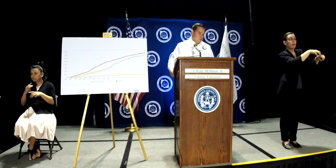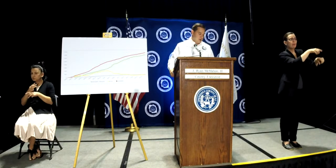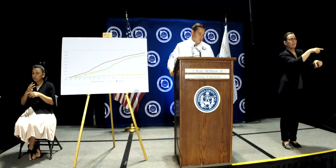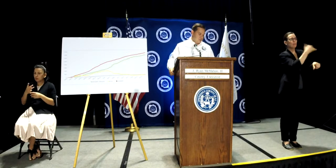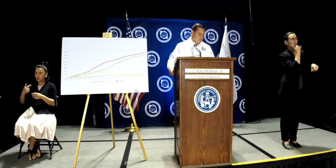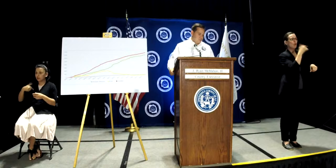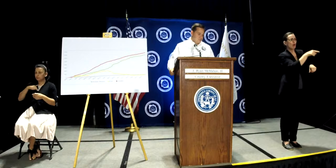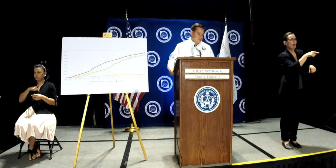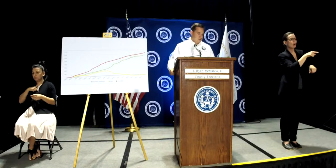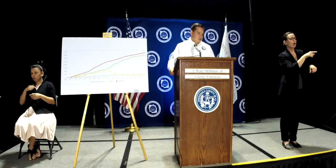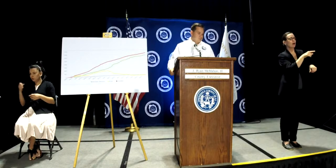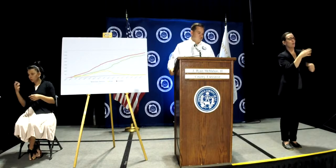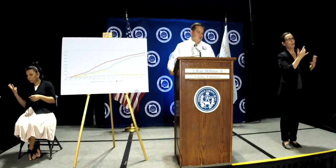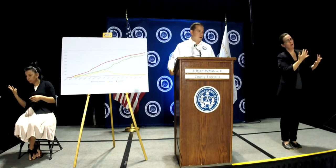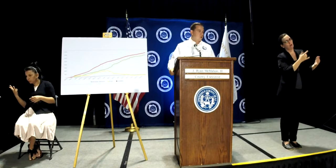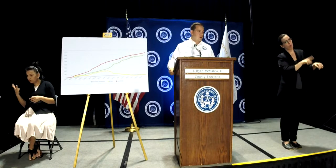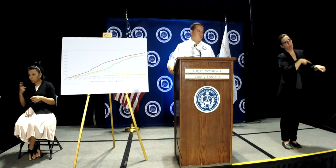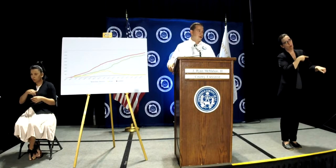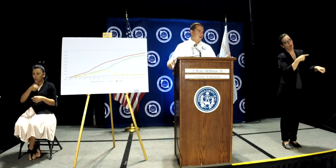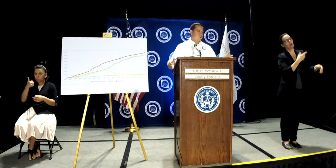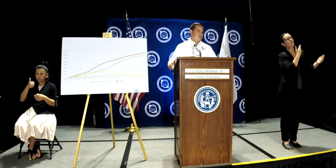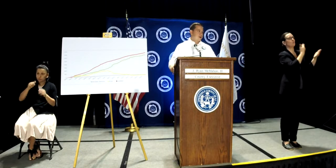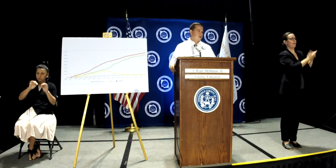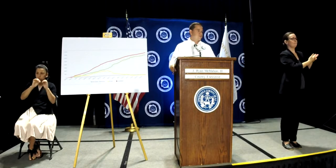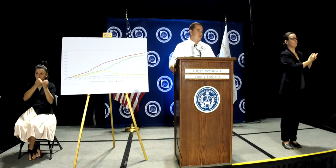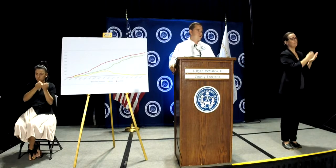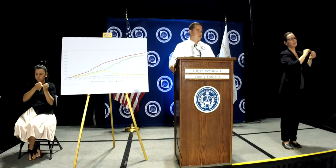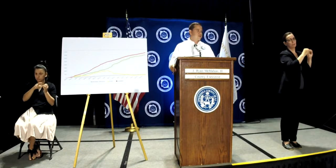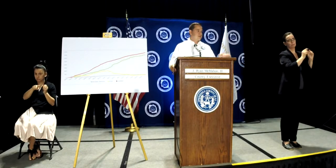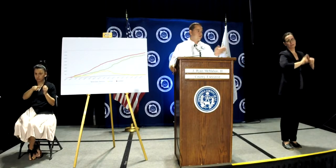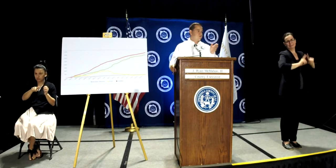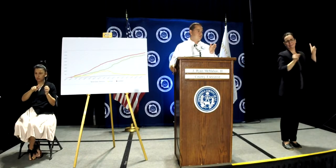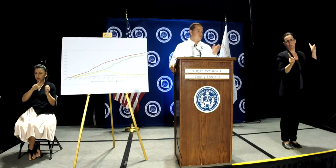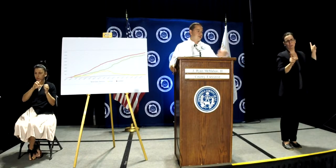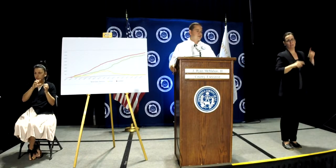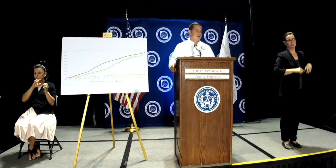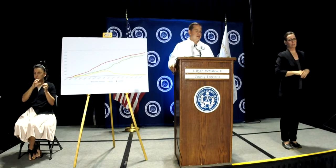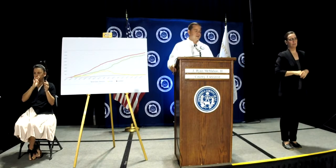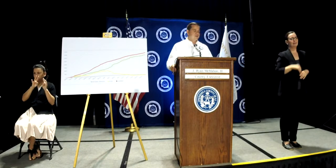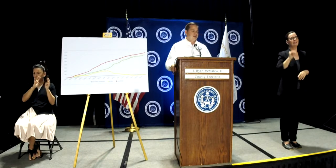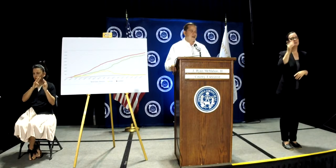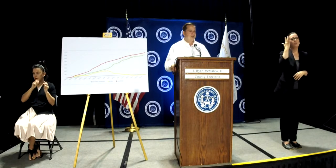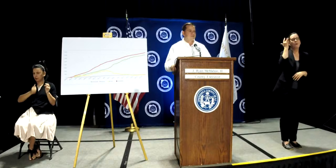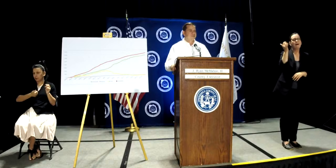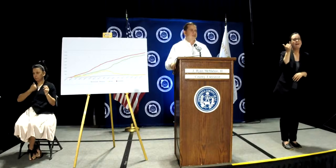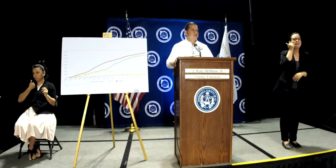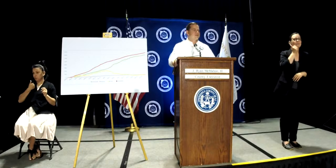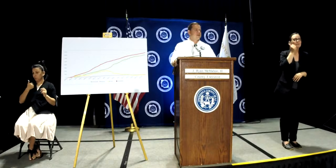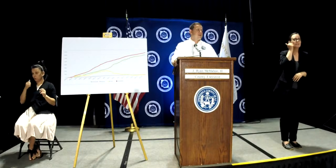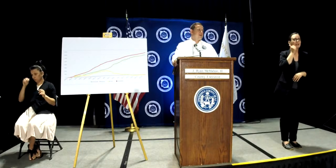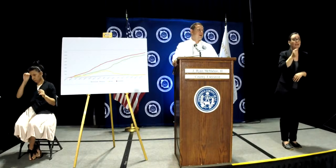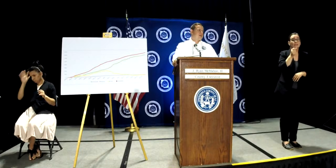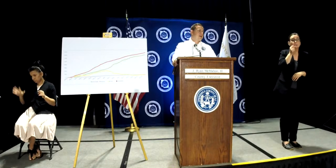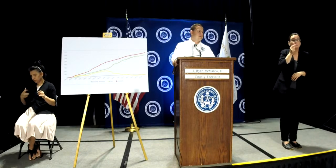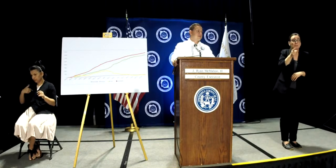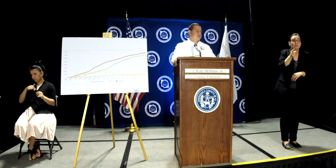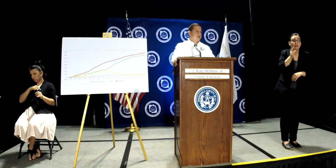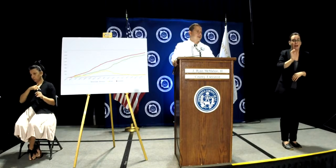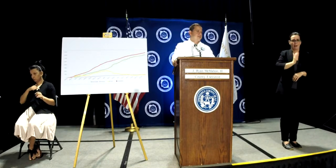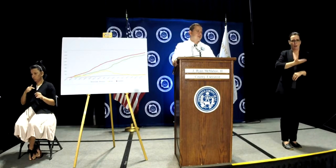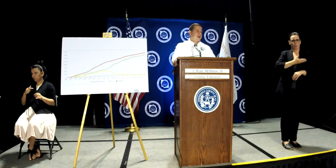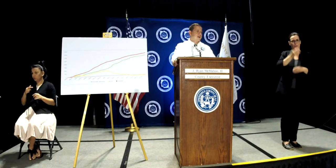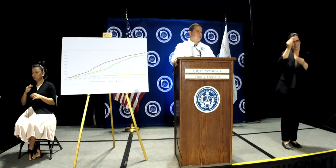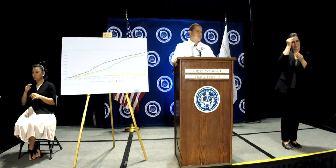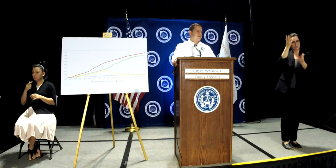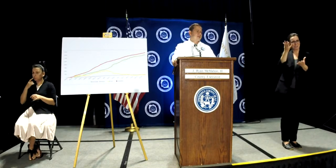the reason why we give out our own data every day, is because it is different from the states. Even if you added up the states' cases